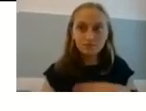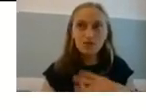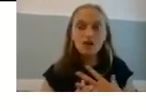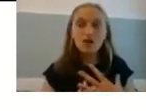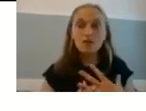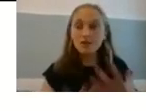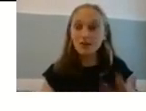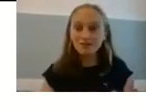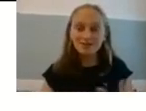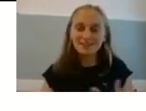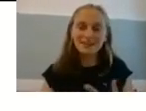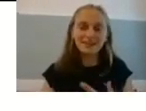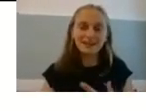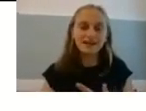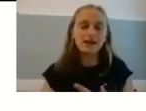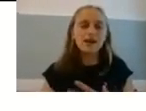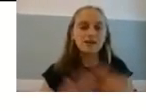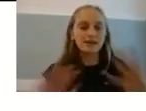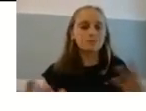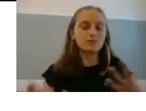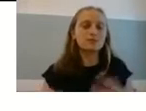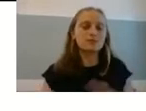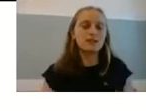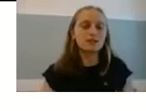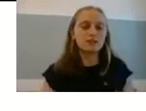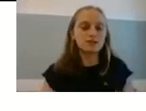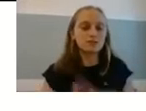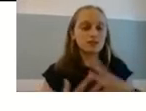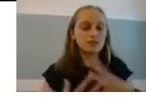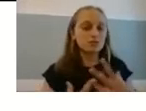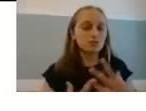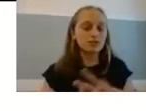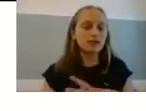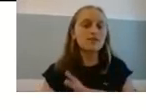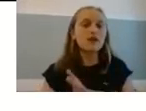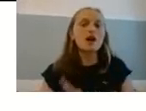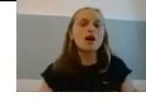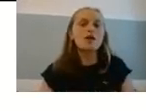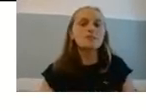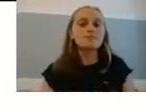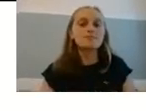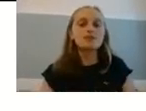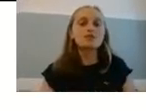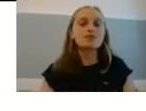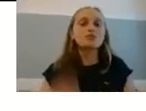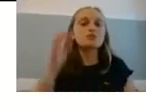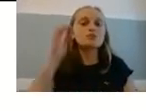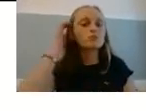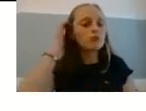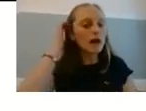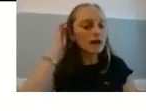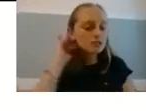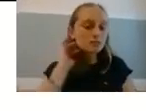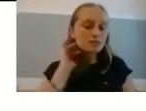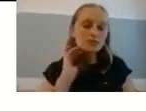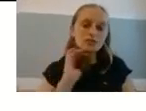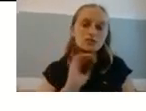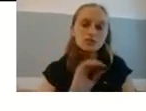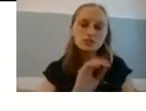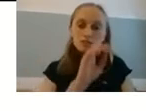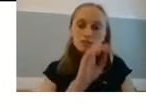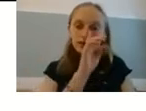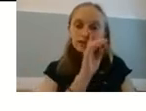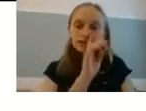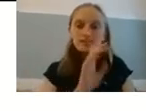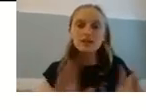in Hartford, Connecticut and that's what's today known as the school for the deaf. And so just as this presentation goes